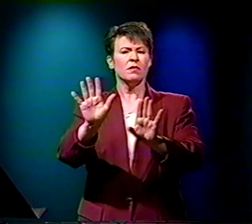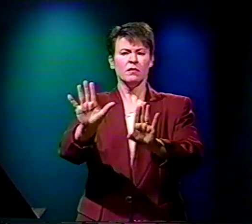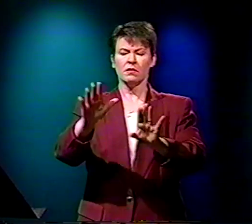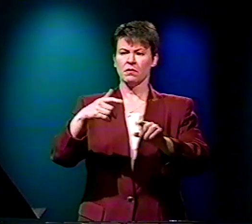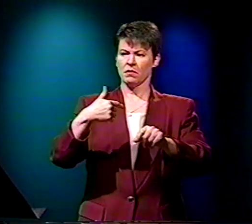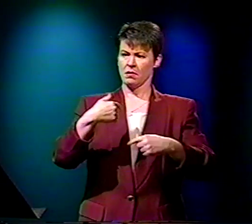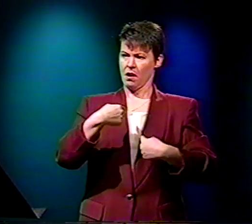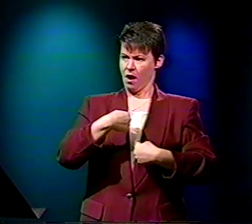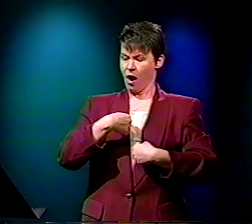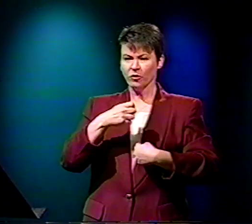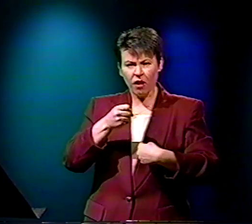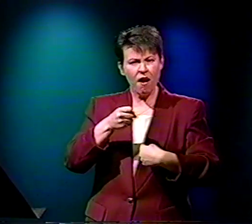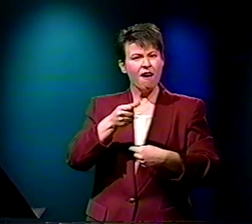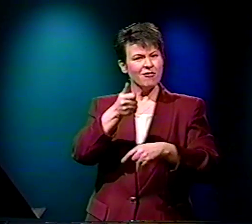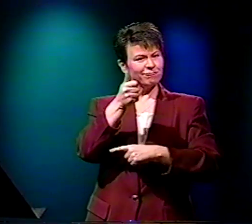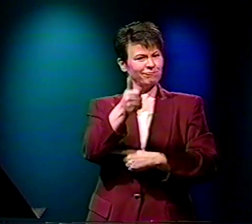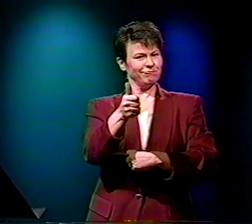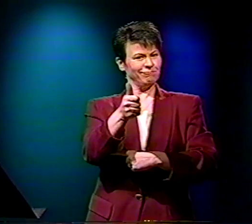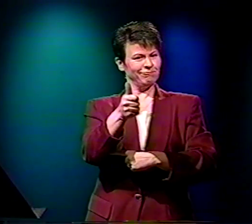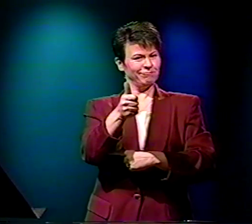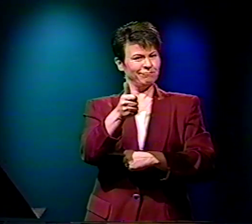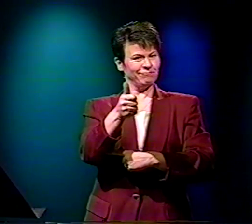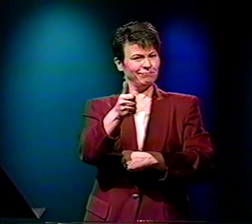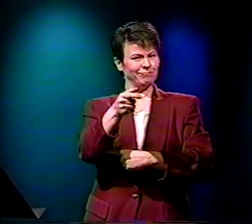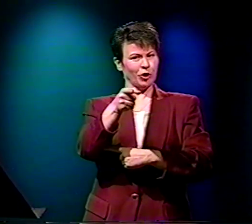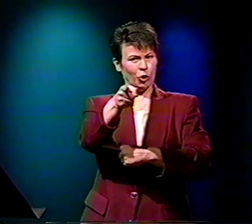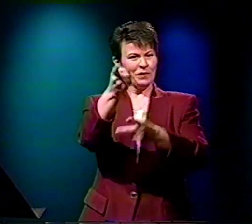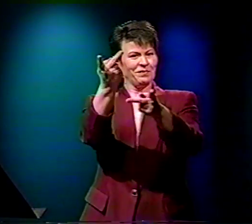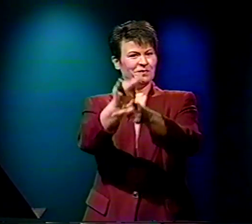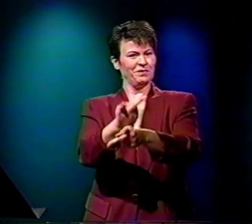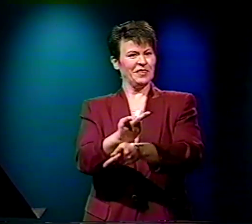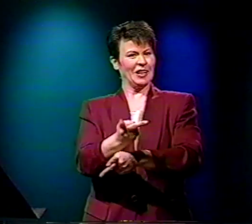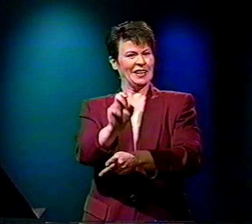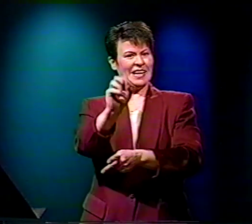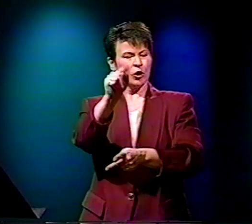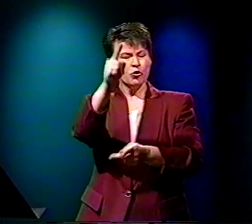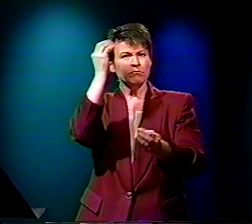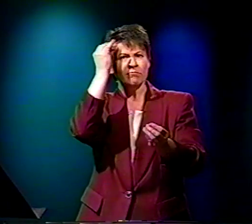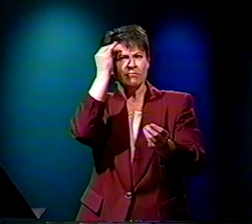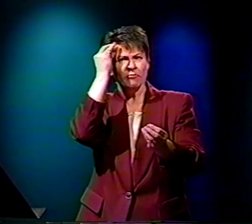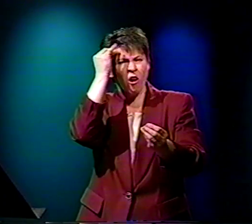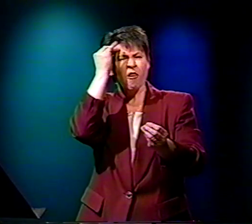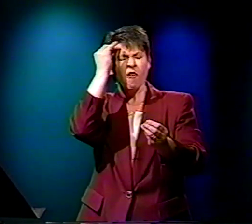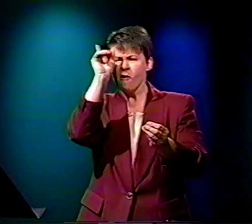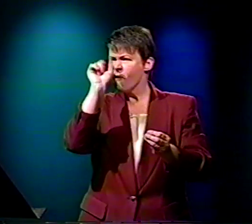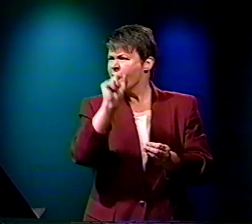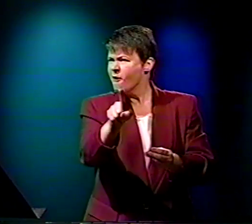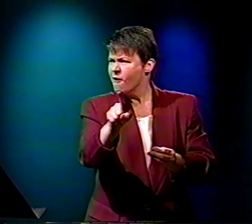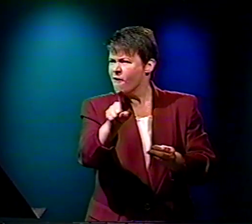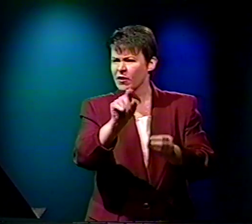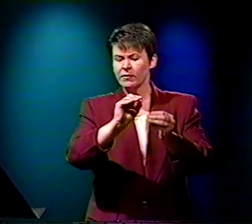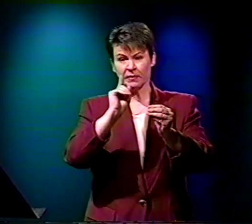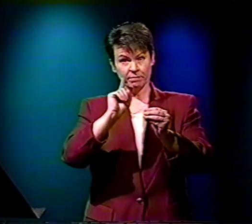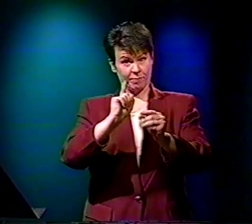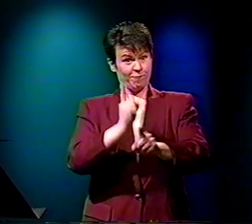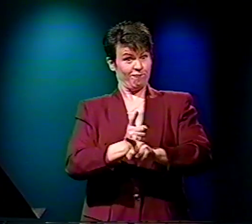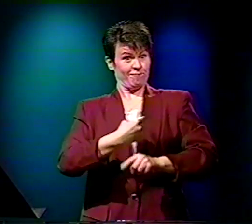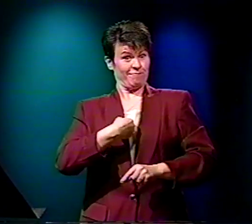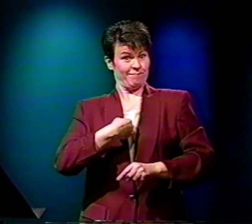what she was doing, and she says, well, I have to go into a cultural explanation. I wanted the hearing individual to figure it out themselves, and